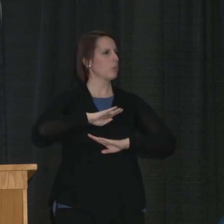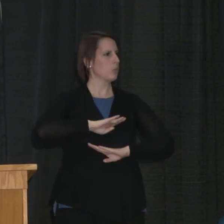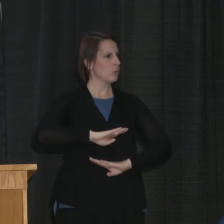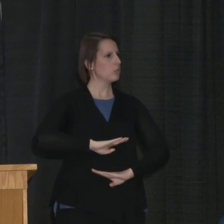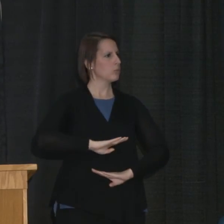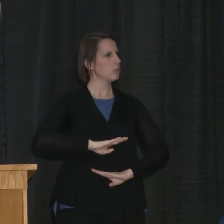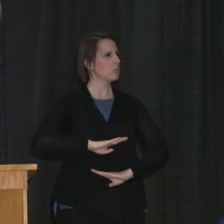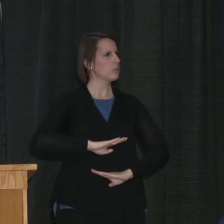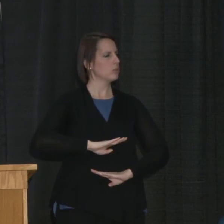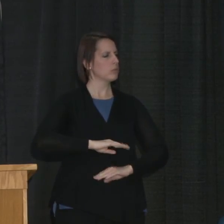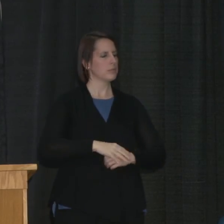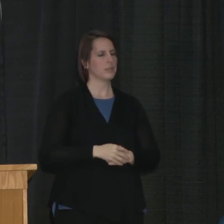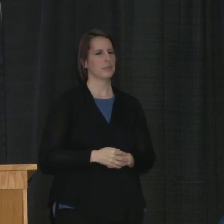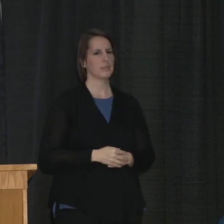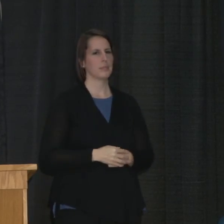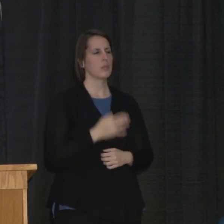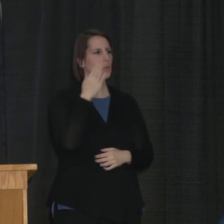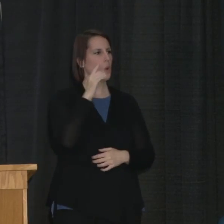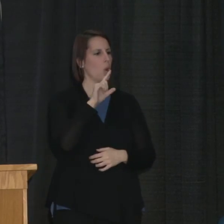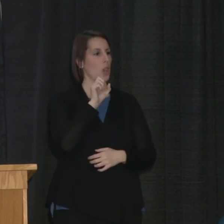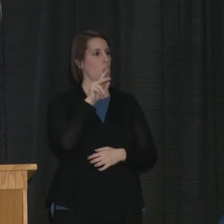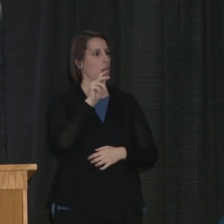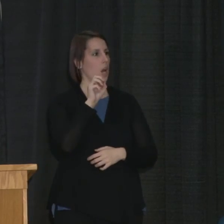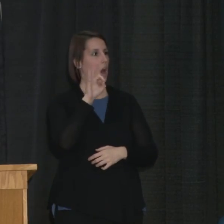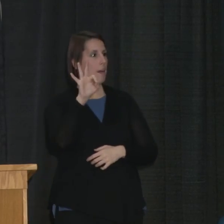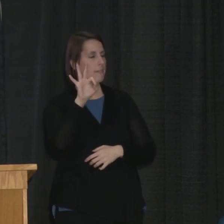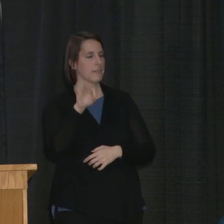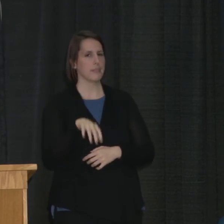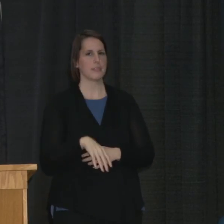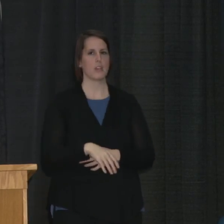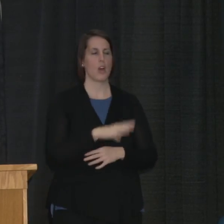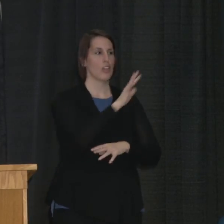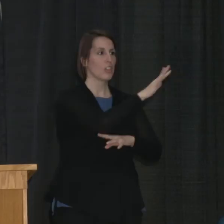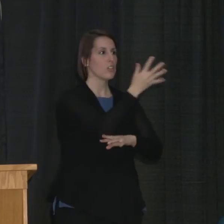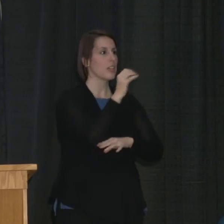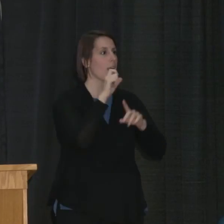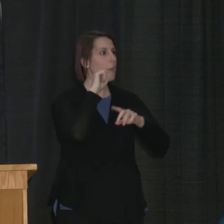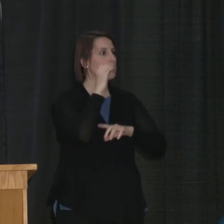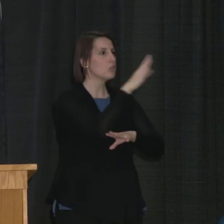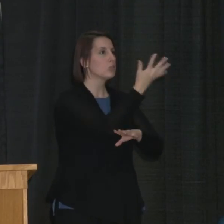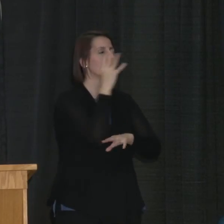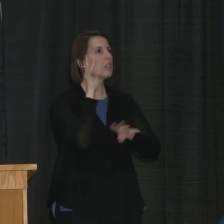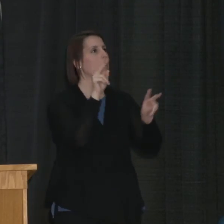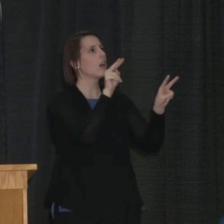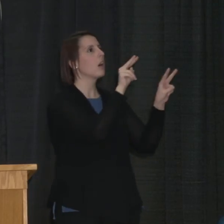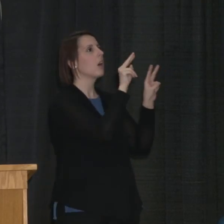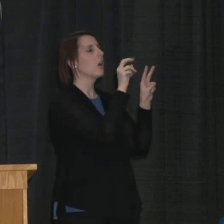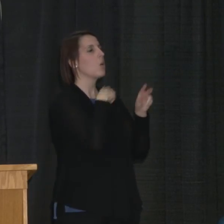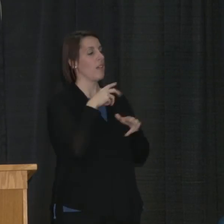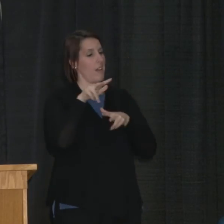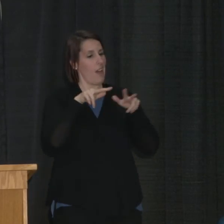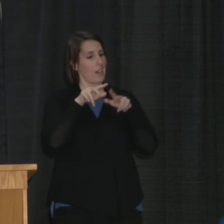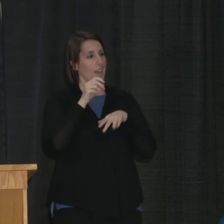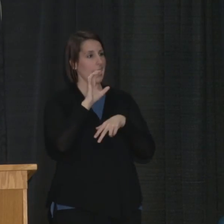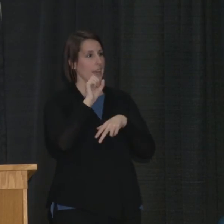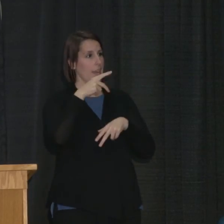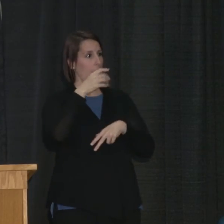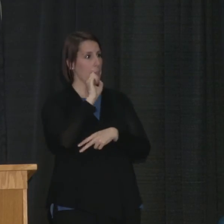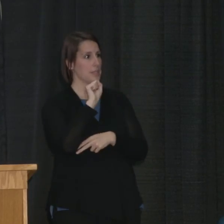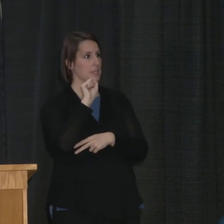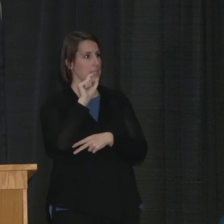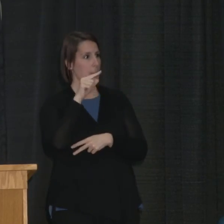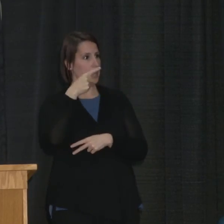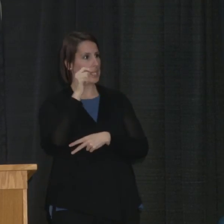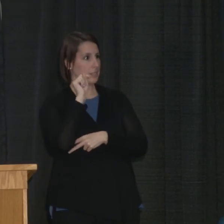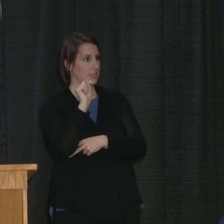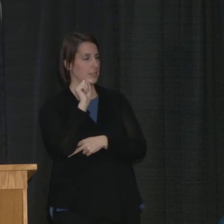Whether it's been going to the look-off, seeing the apple blossoms, hiking Cape Split, or watching the eagles fly overhead on your commute